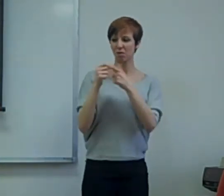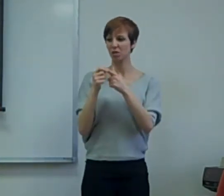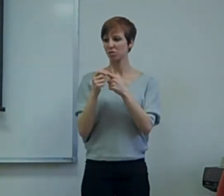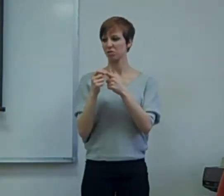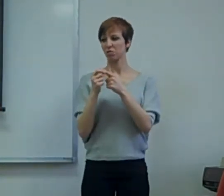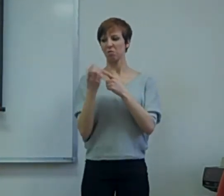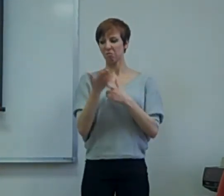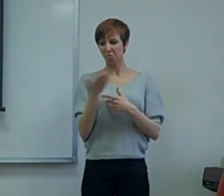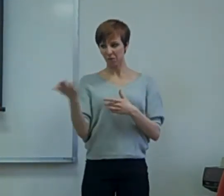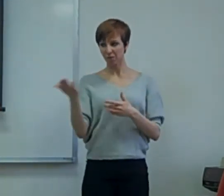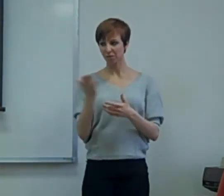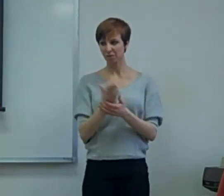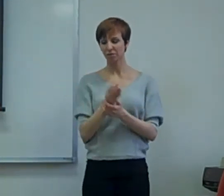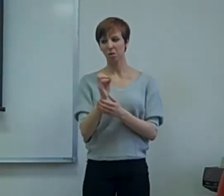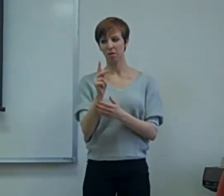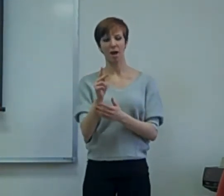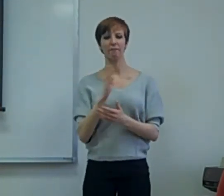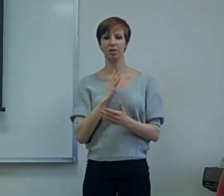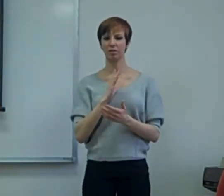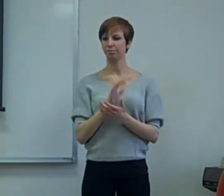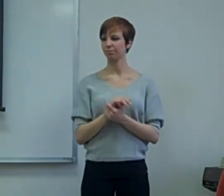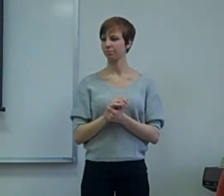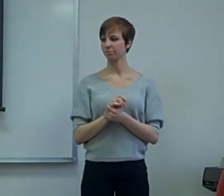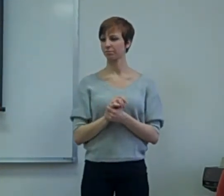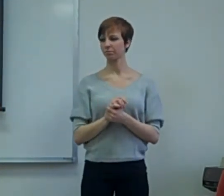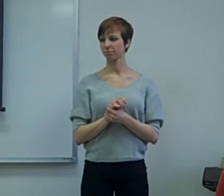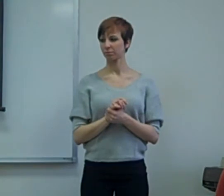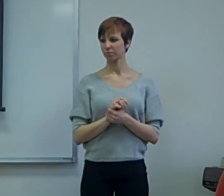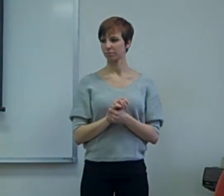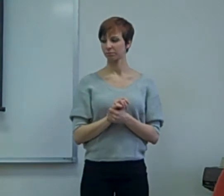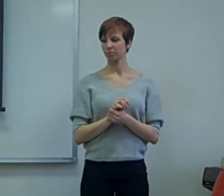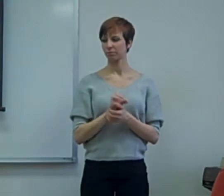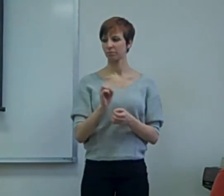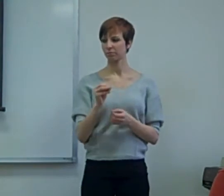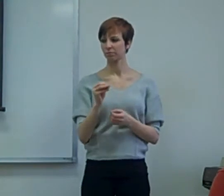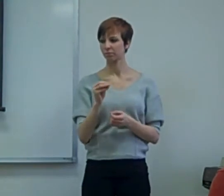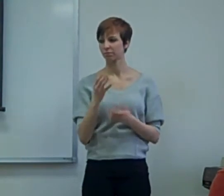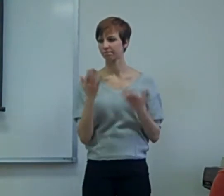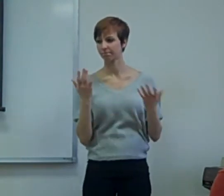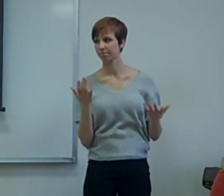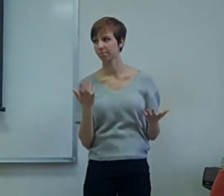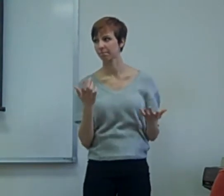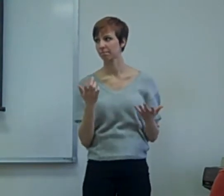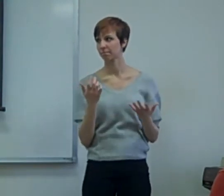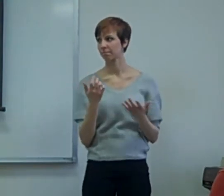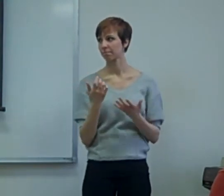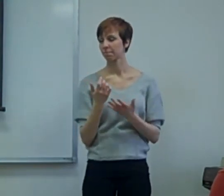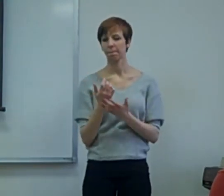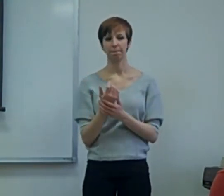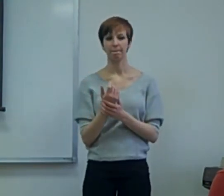Okay, so, what time is it? Okay, we got about 10 more minutes. Okay,